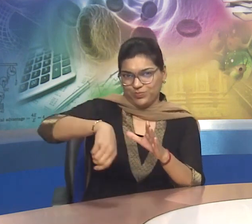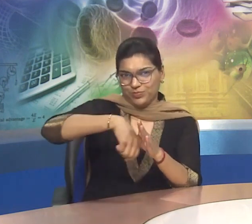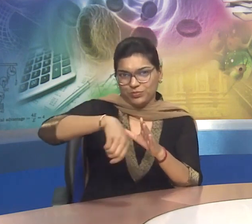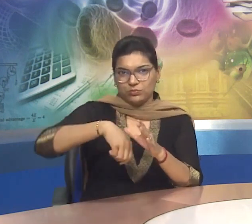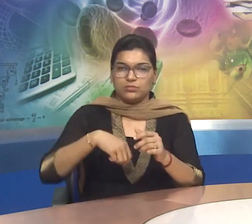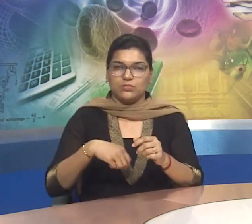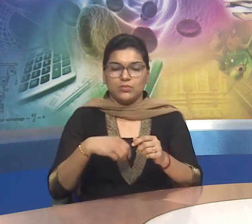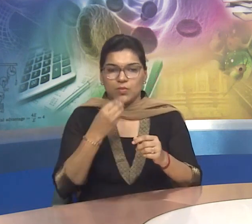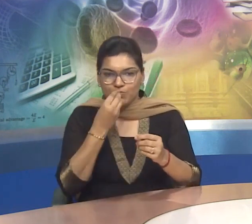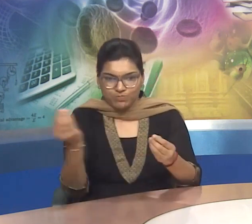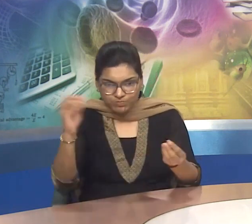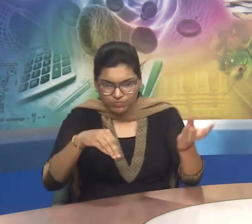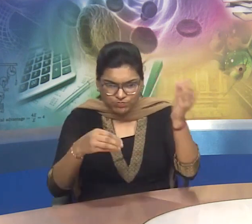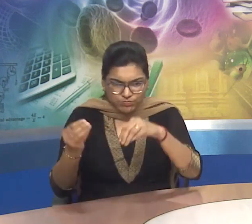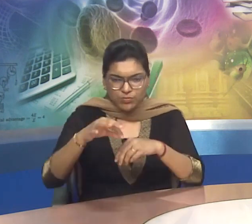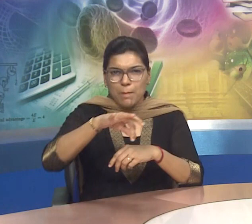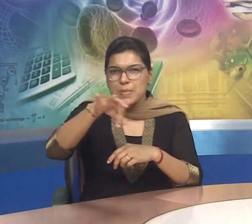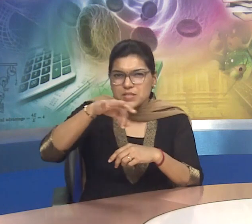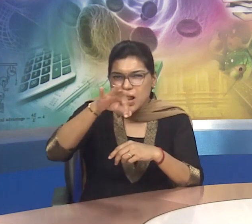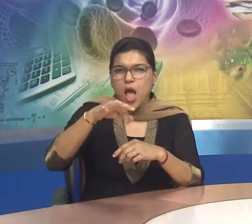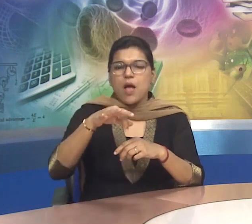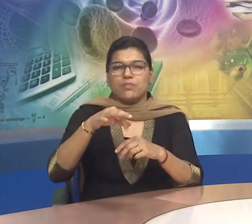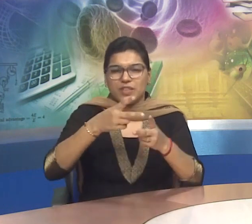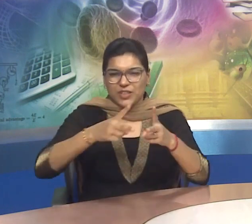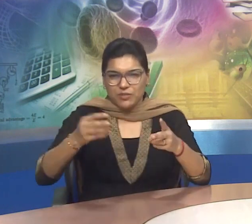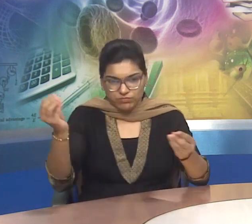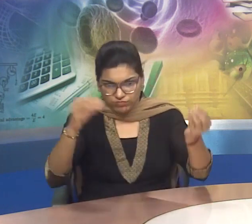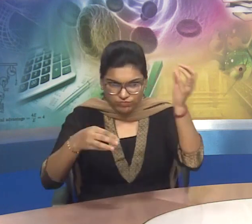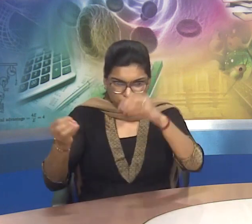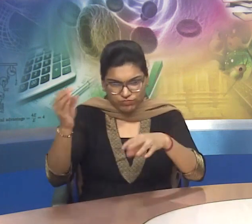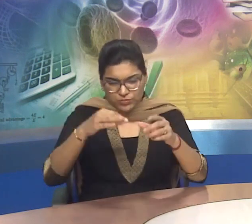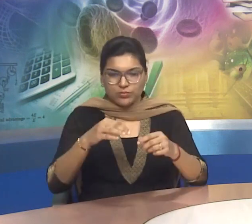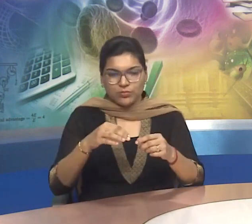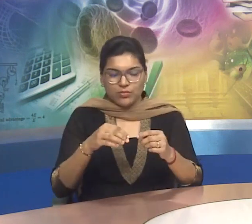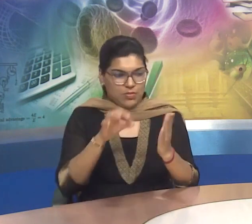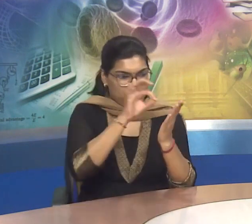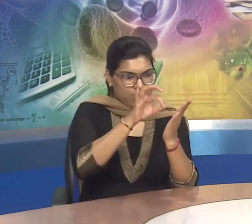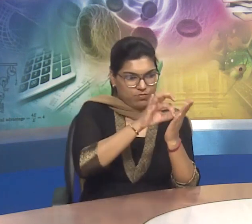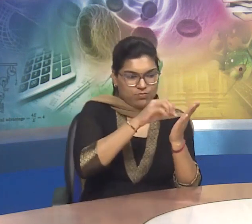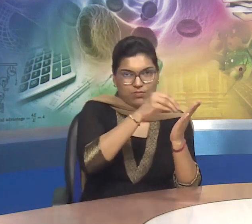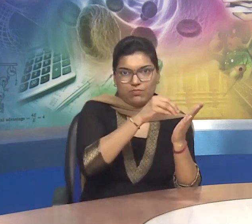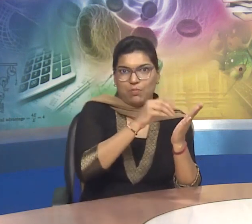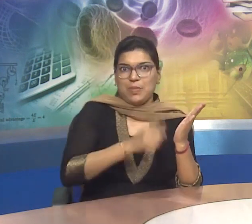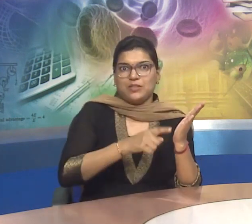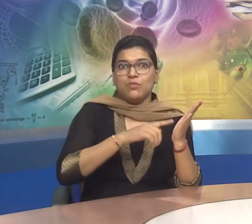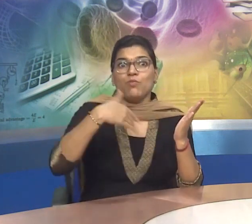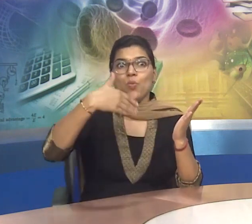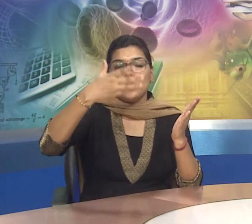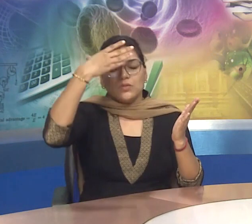For example, when our mothers in our home, they cook some food, the spices and